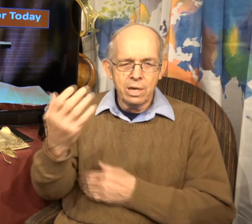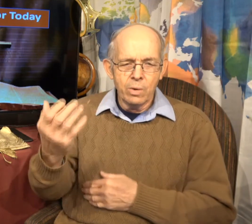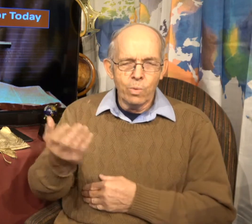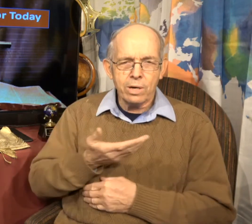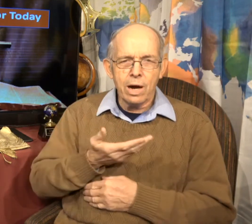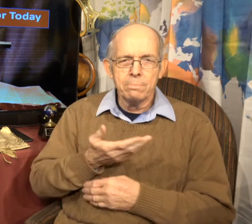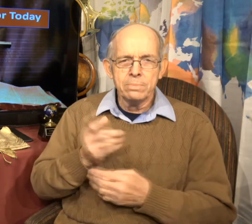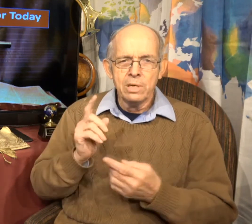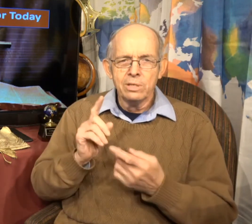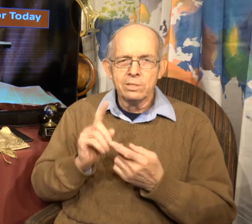Yamari, welcome to